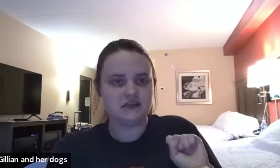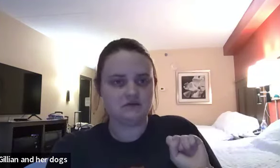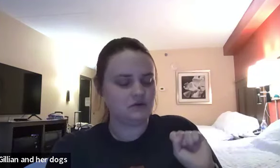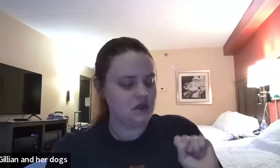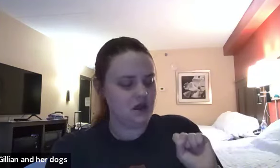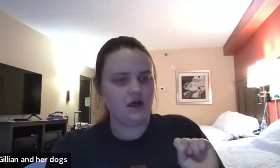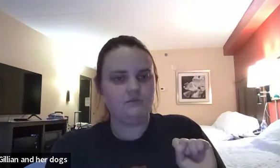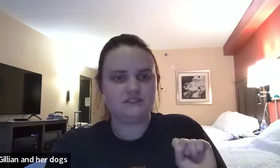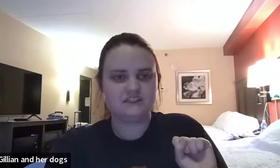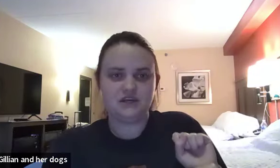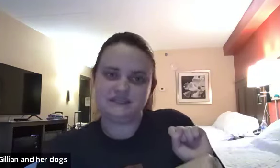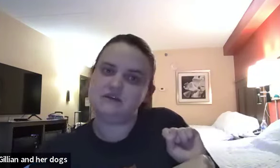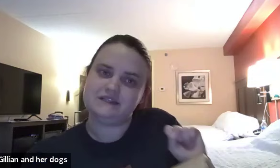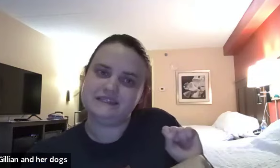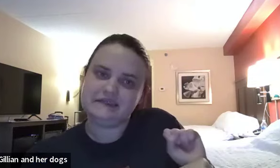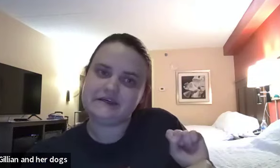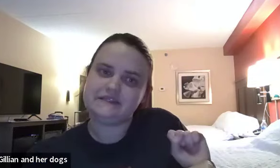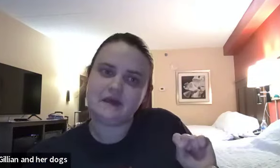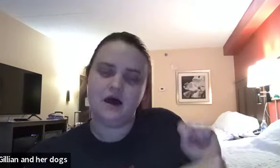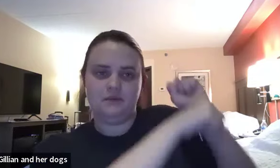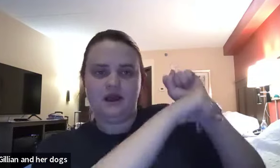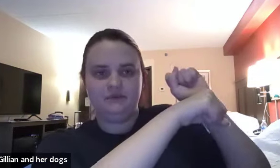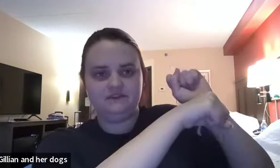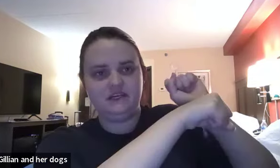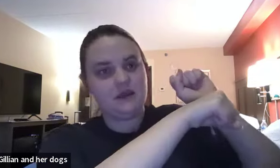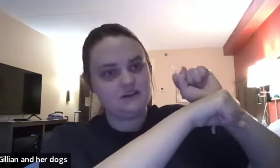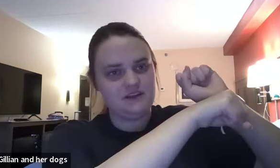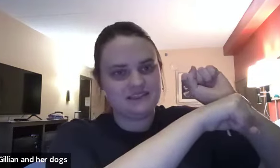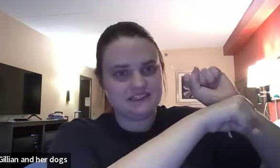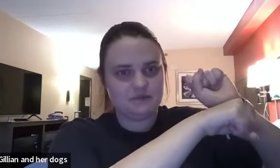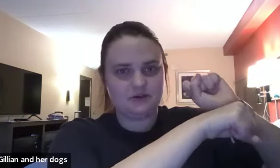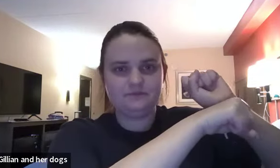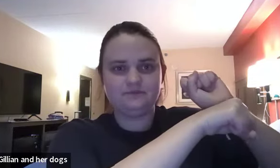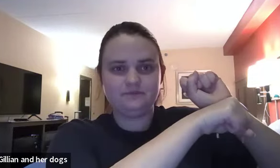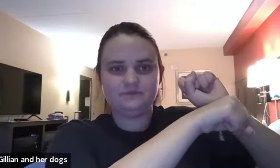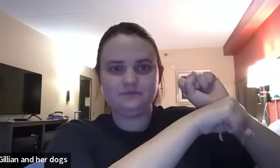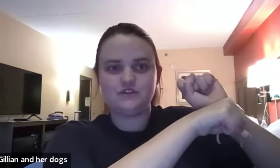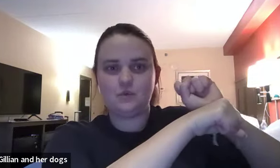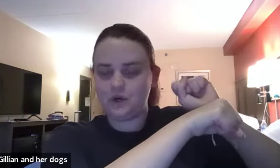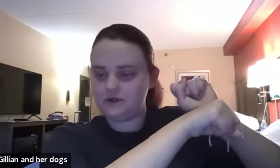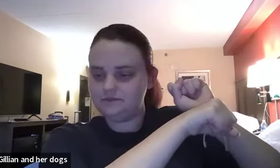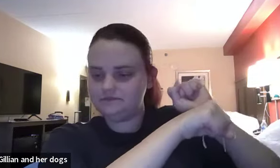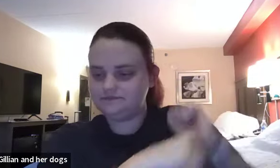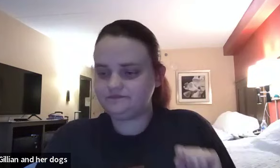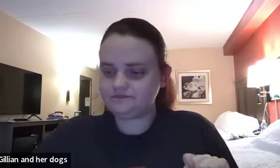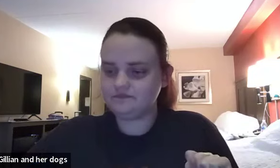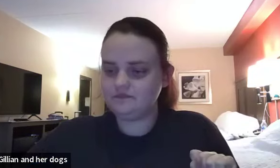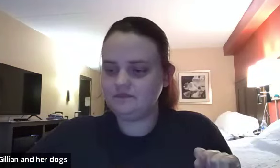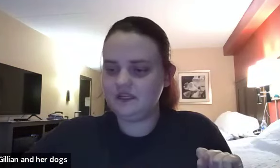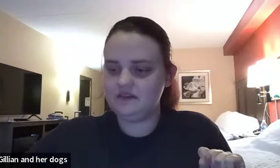level. But since you guys can't really see this, I'm lifting it up higher so you guys can see it better. So work.